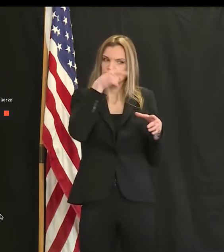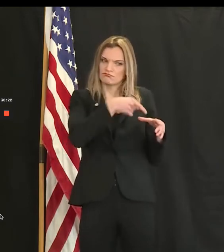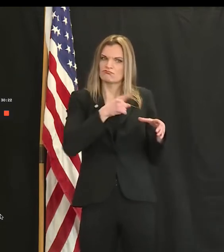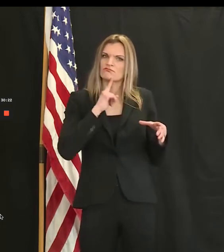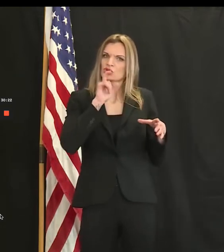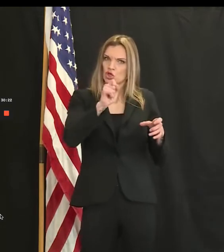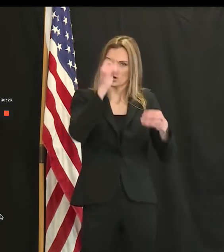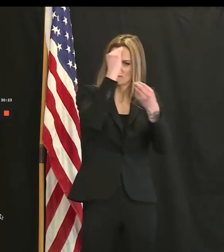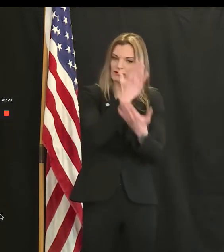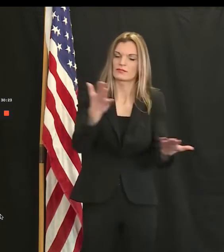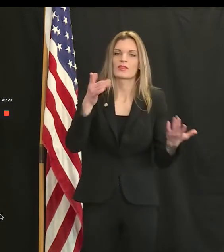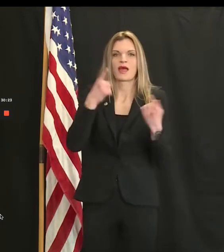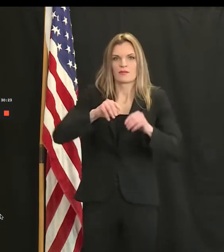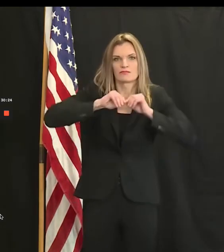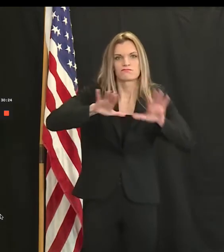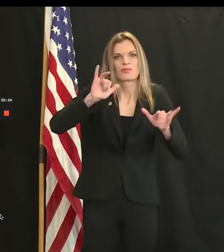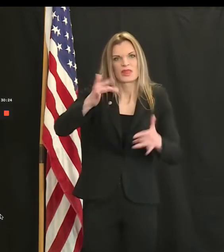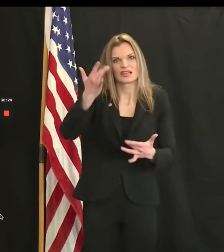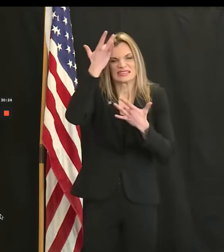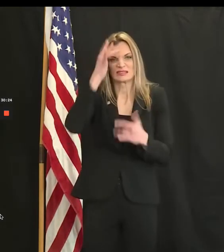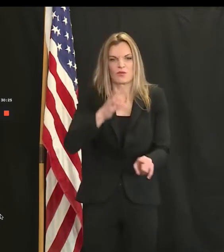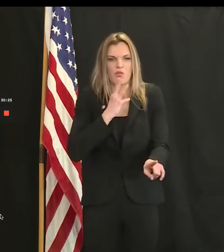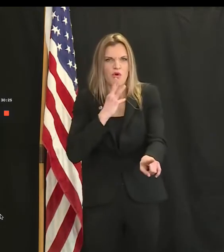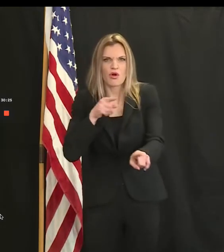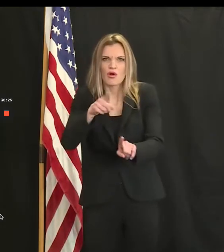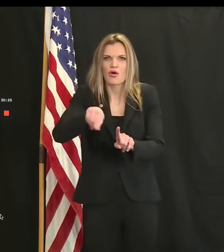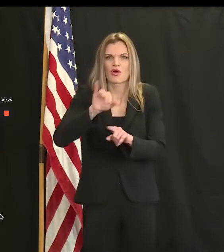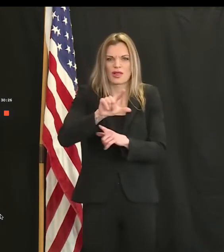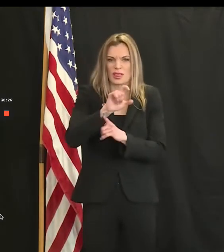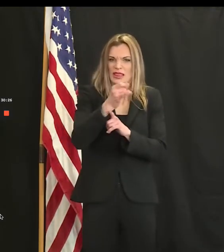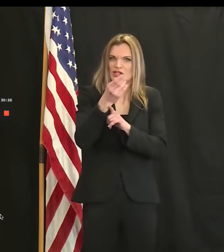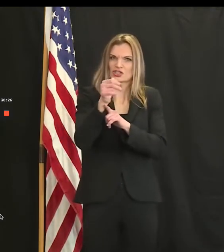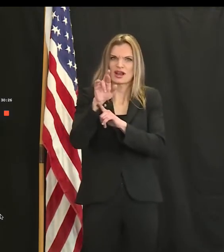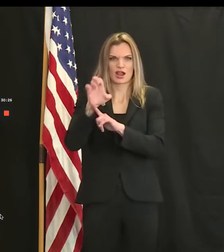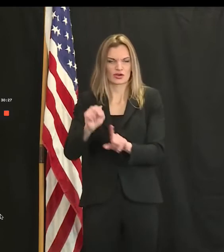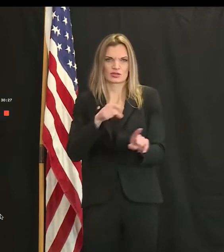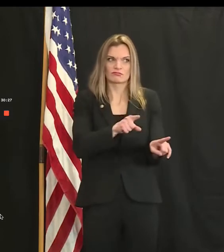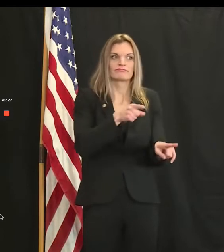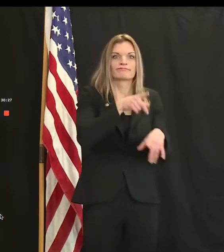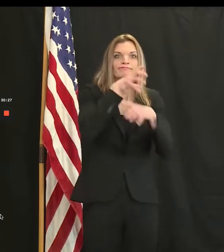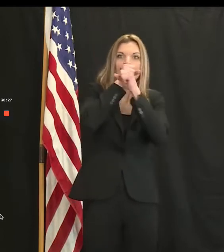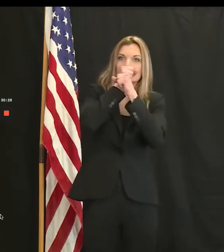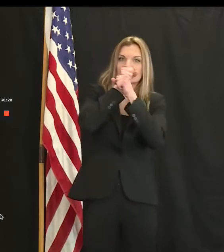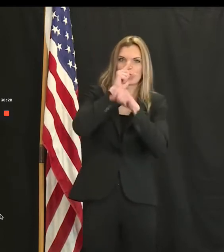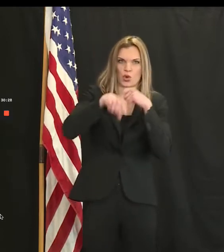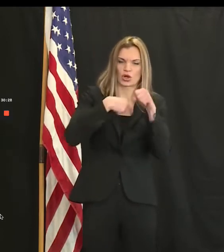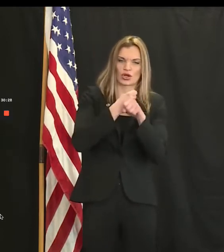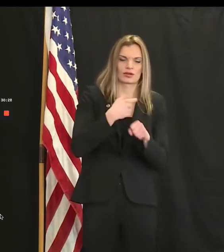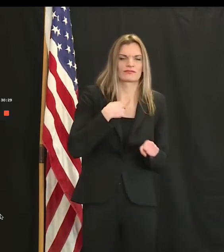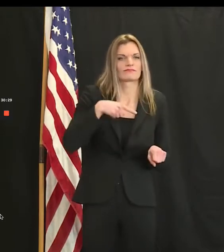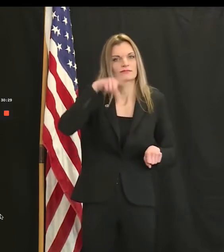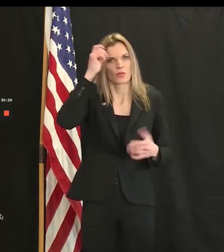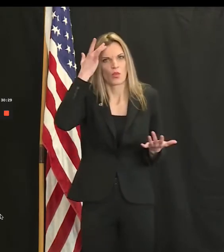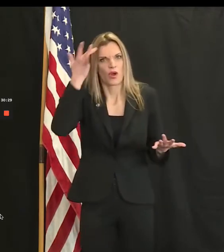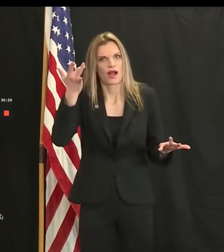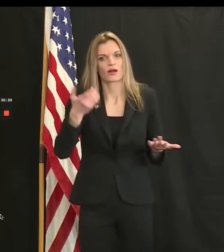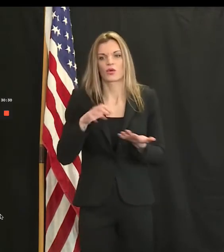outbreak over a period of a year or more, why has nobody been charged from that department, and why has nobody from the